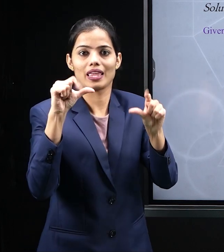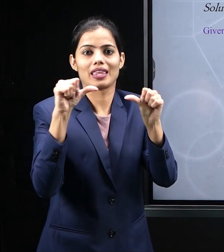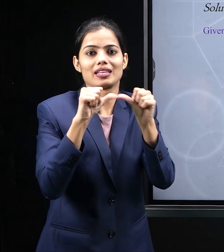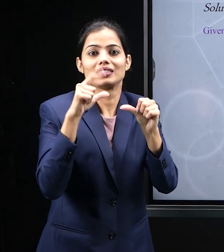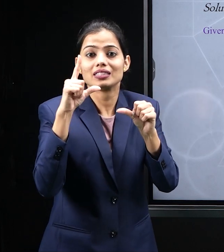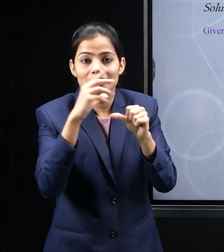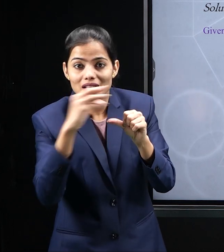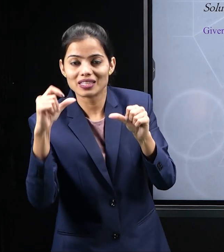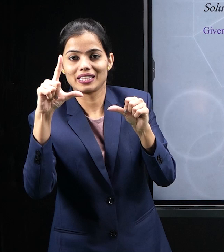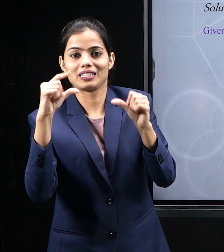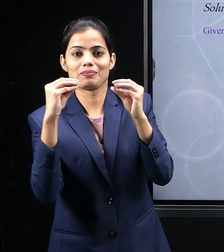A and angle B.